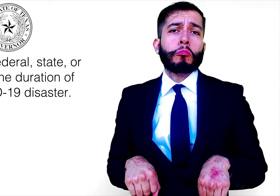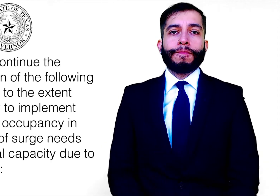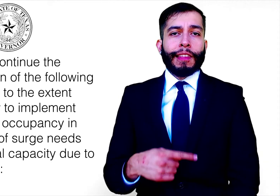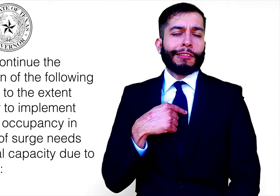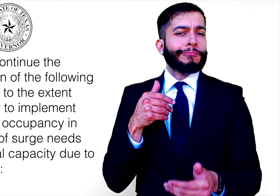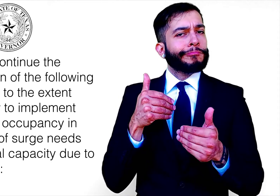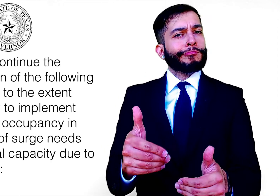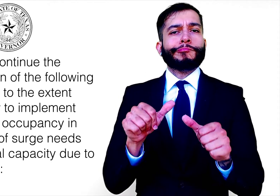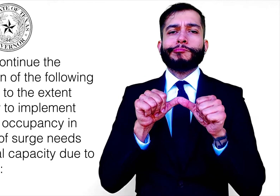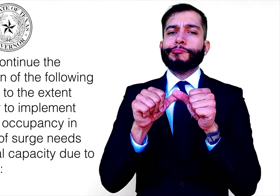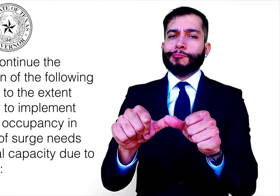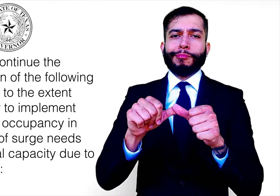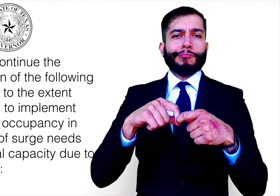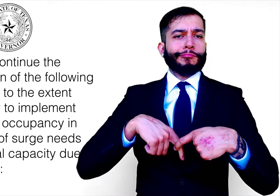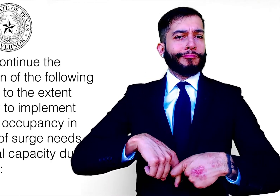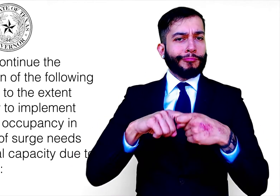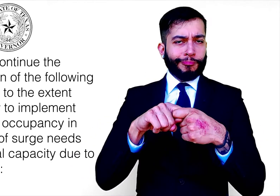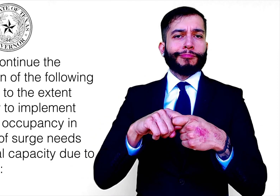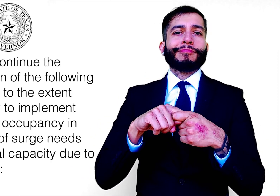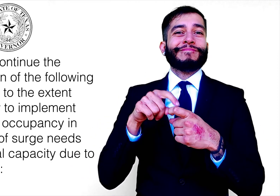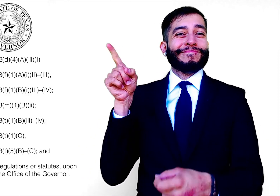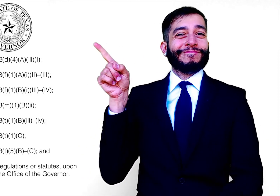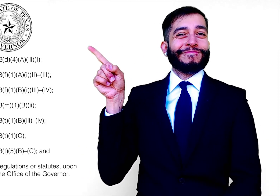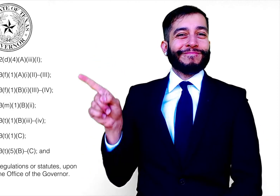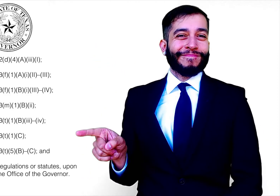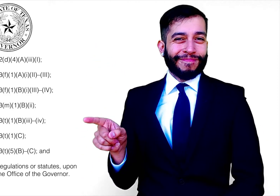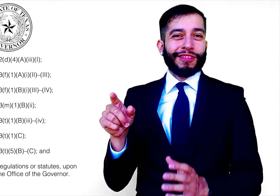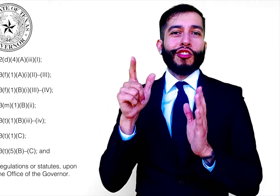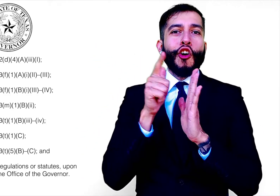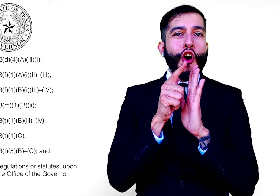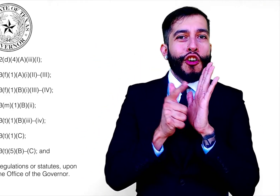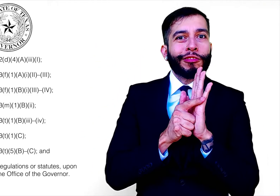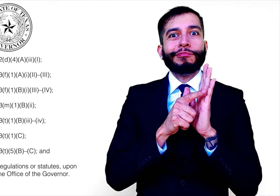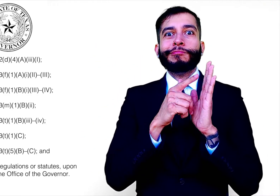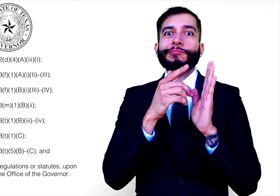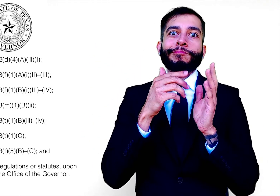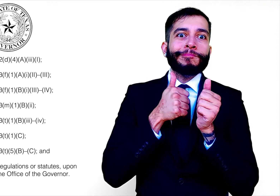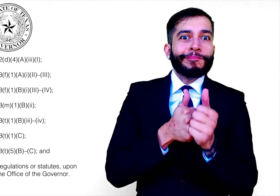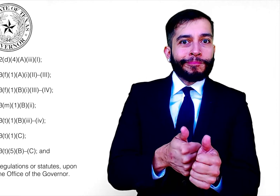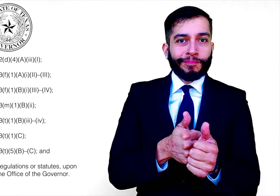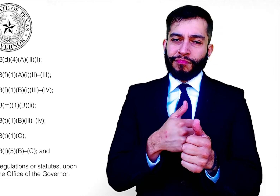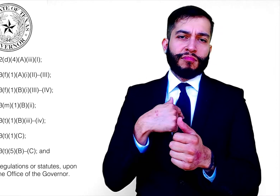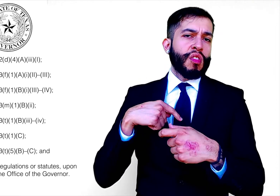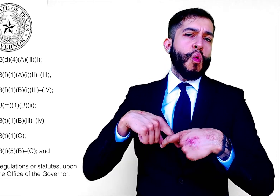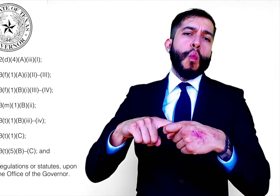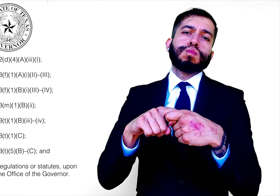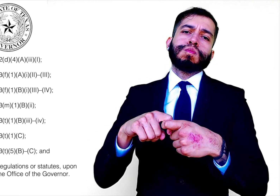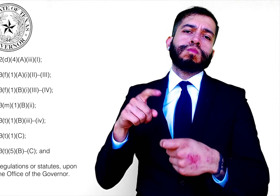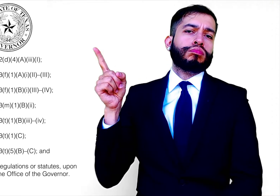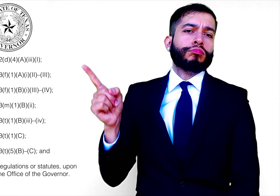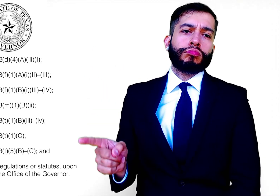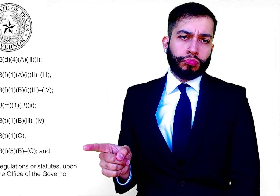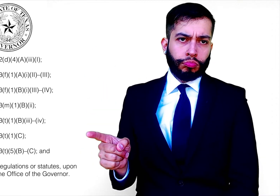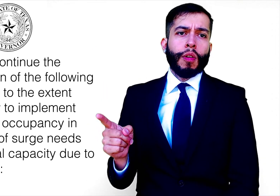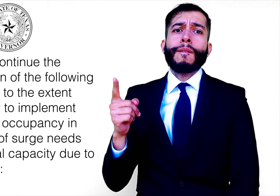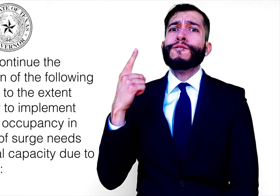I hereby continue the suspension of the following provisions to the extent necessary to implement